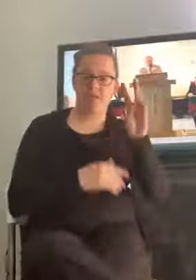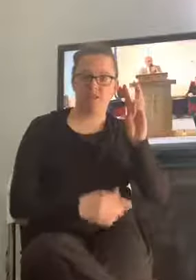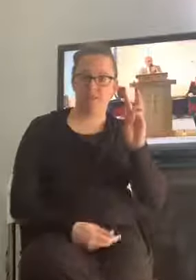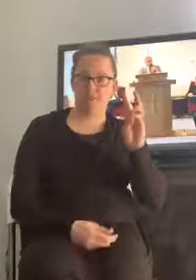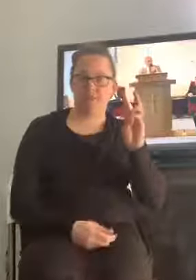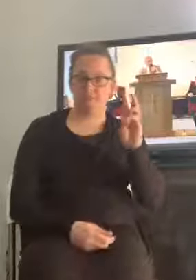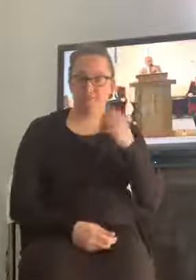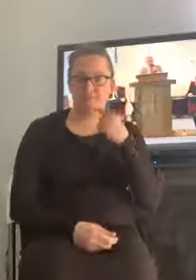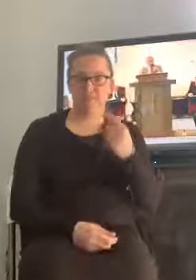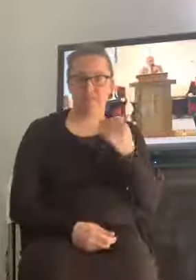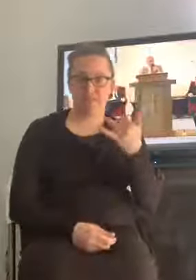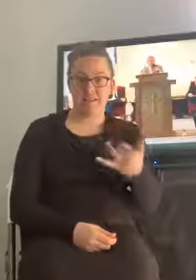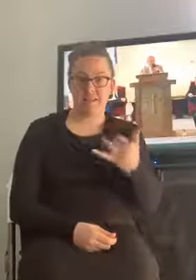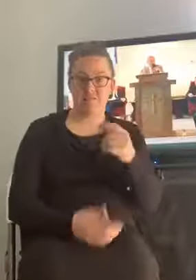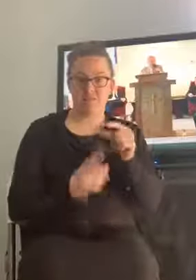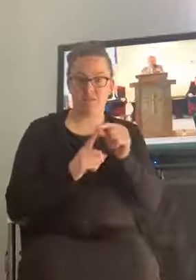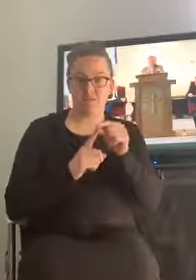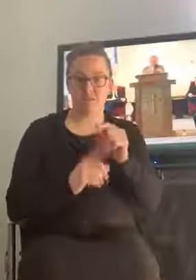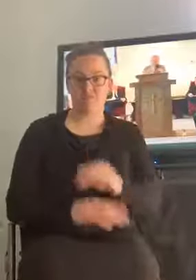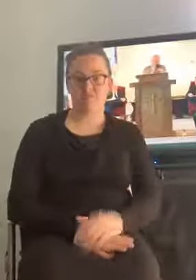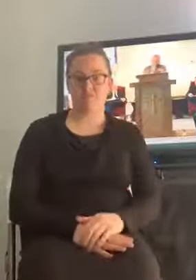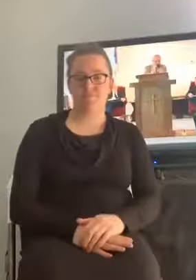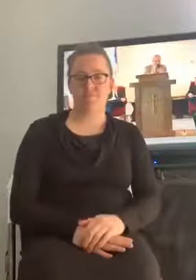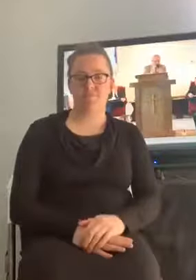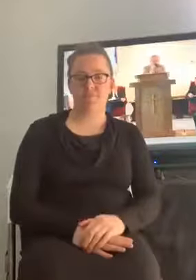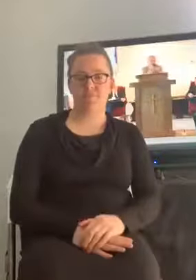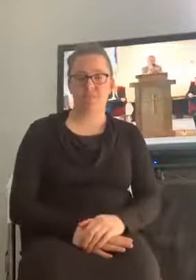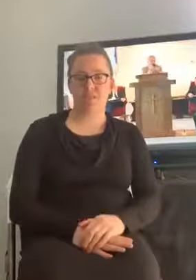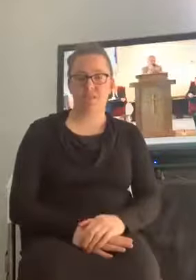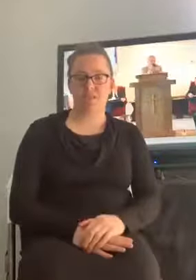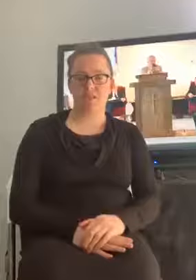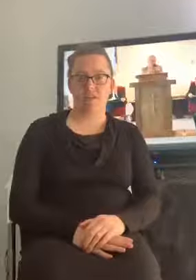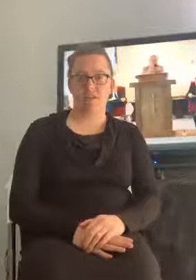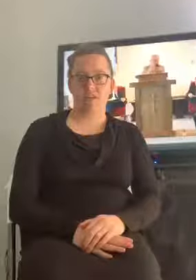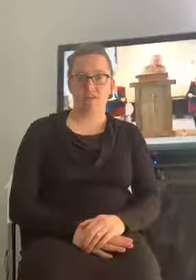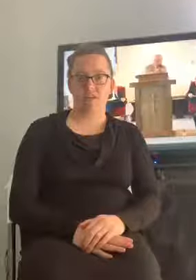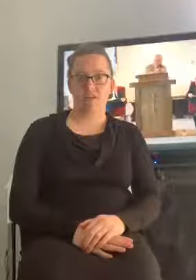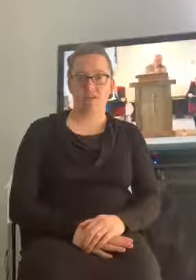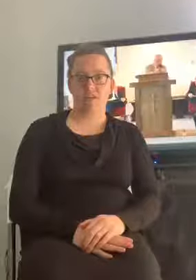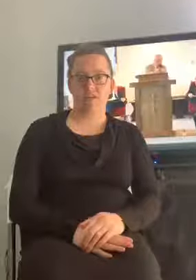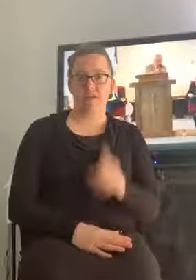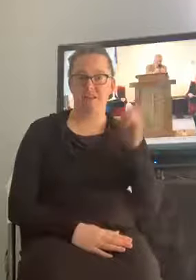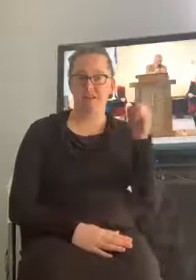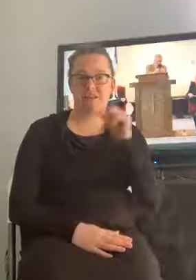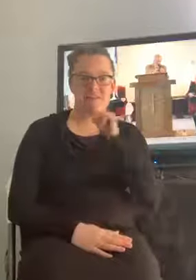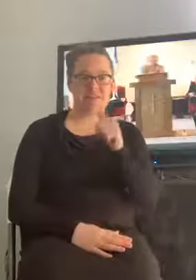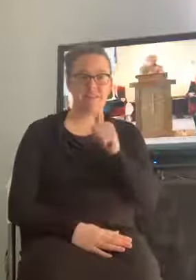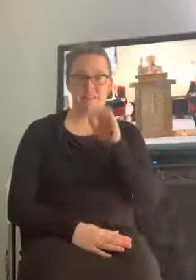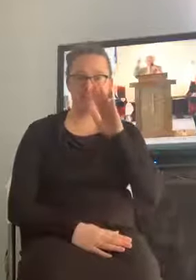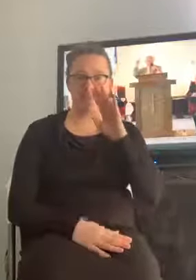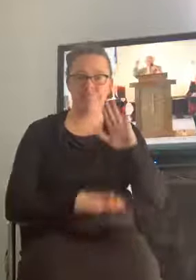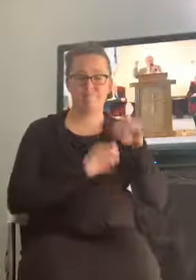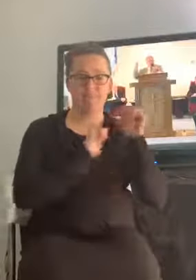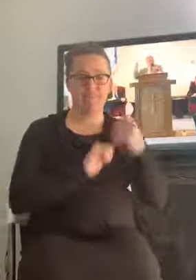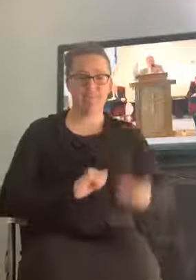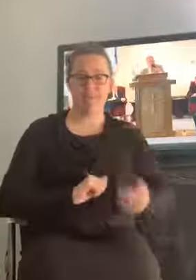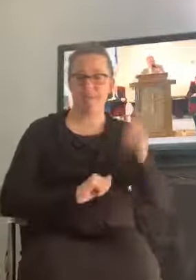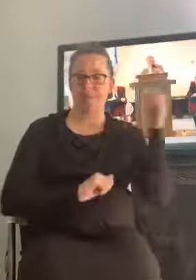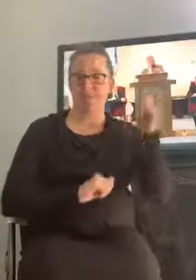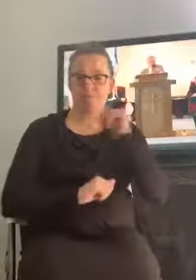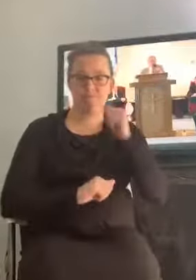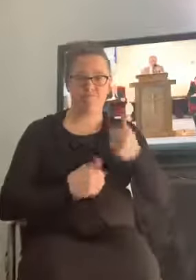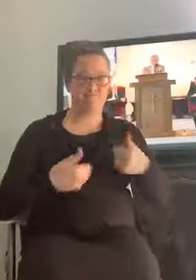he says these words, He will not fail thee nor forsake thee. He will